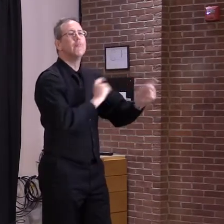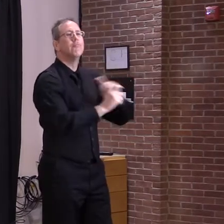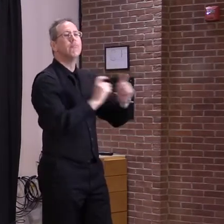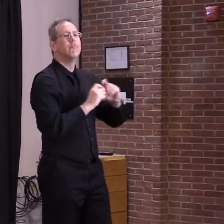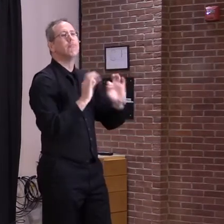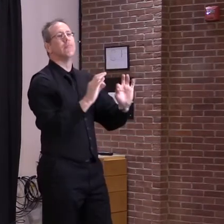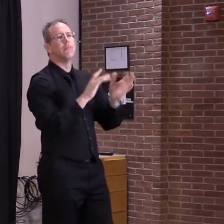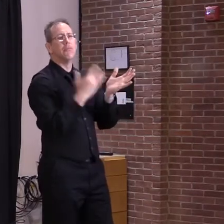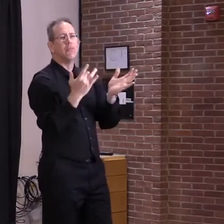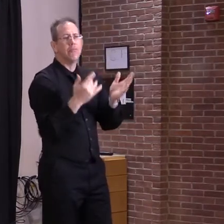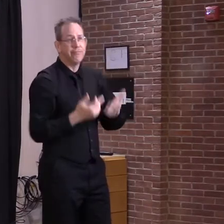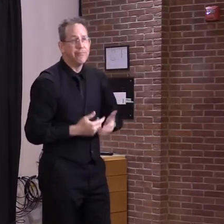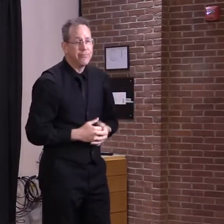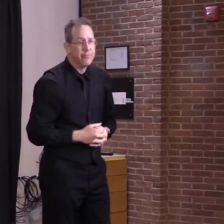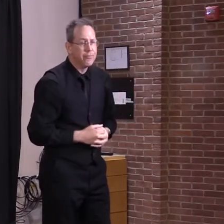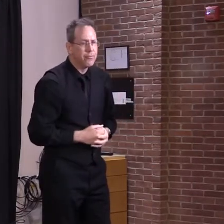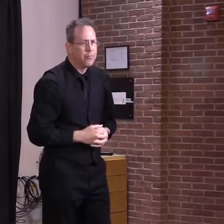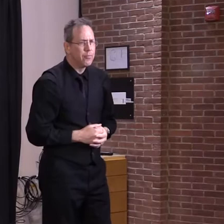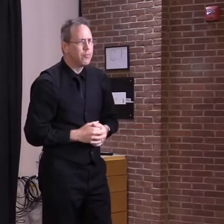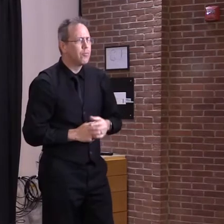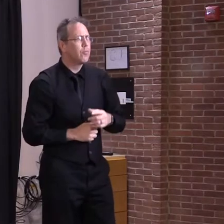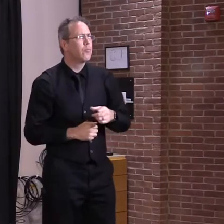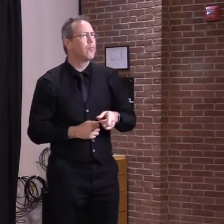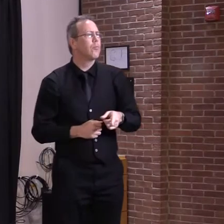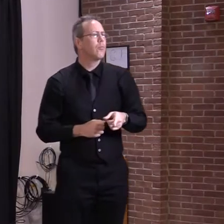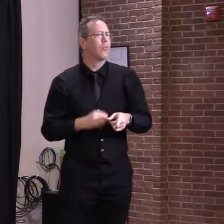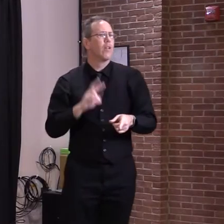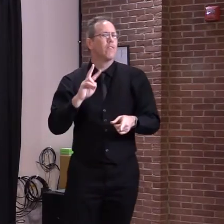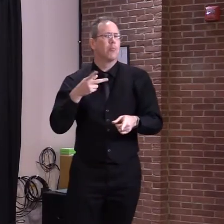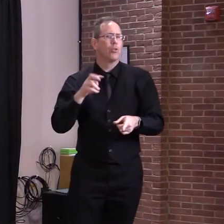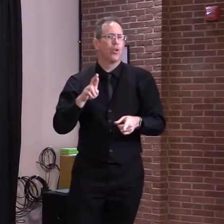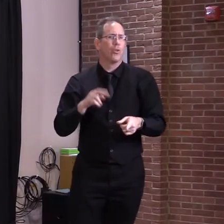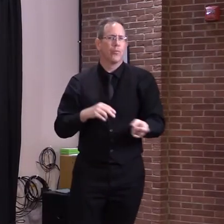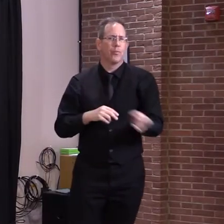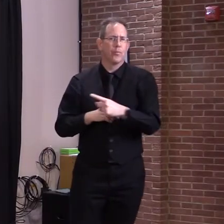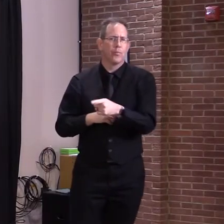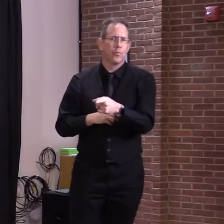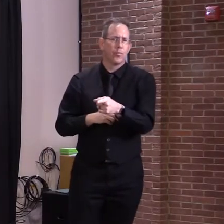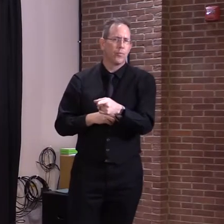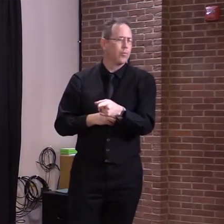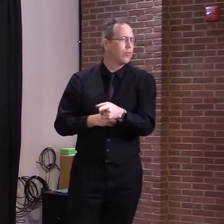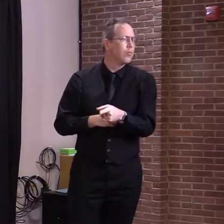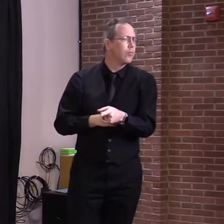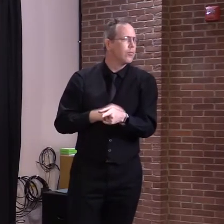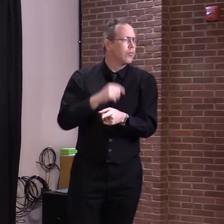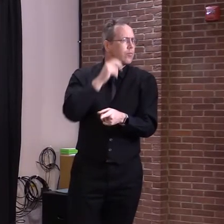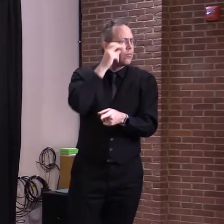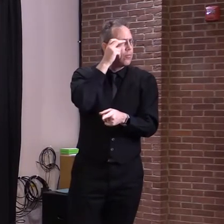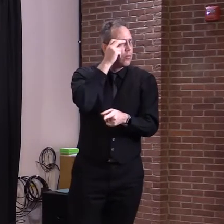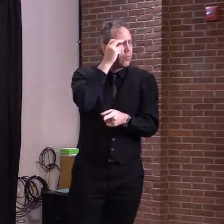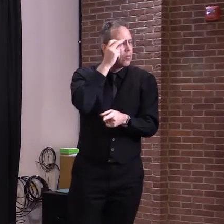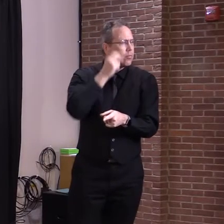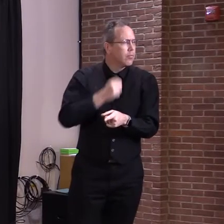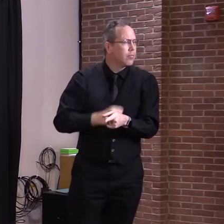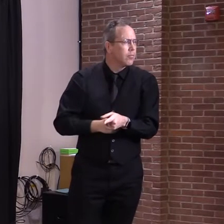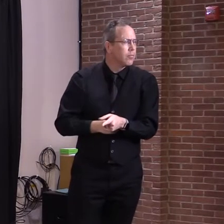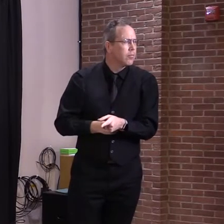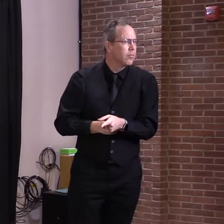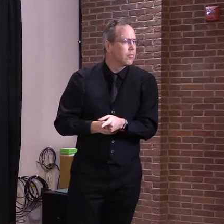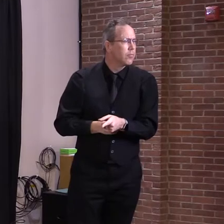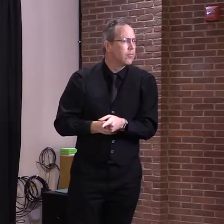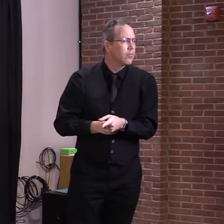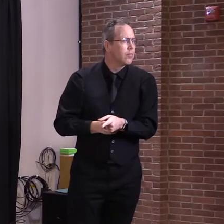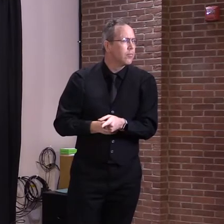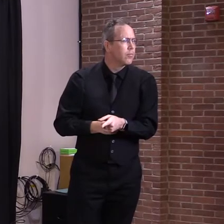Governor, I'm wondering if you could sort of put this issue that you've identified in perspective for us as you send a message to legislative leaders. Is